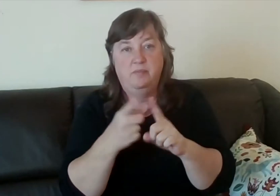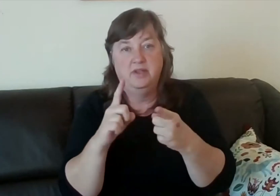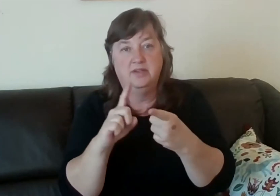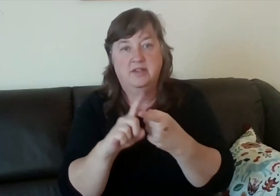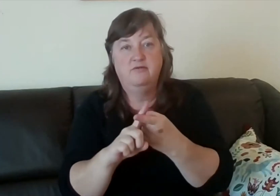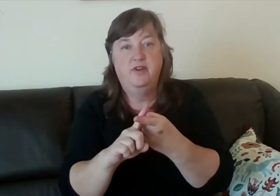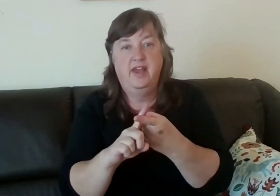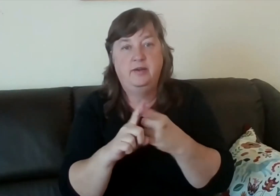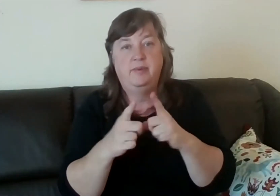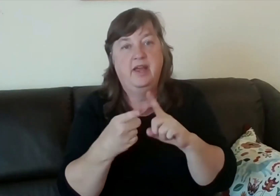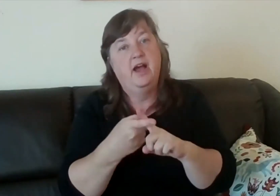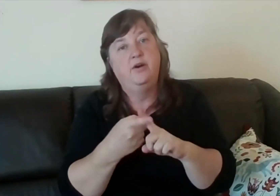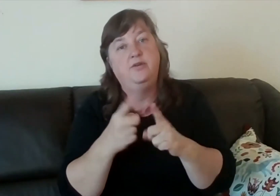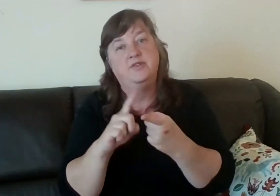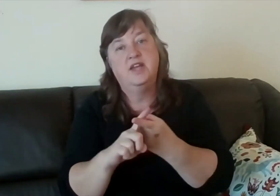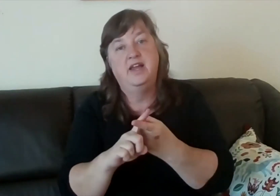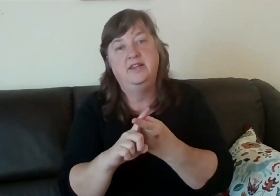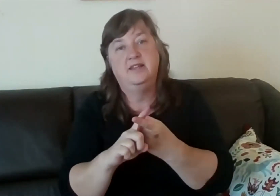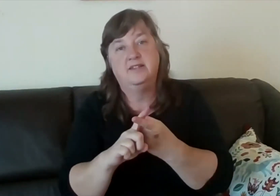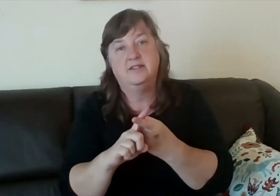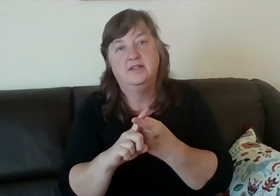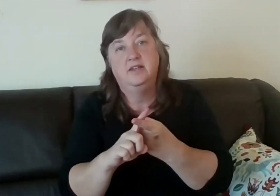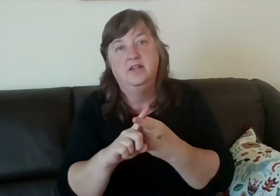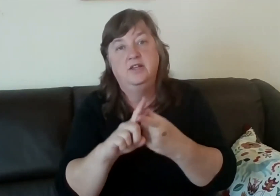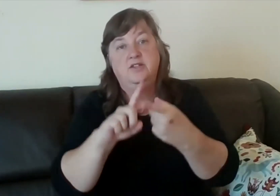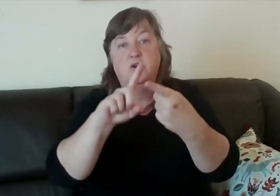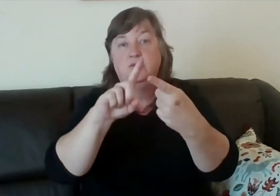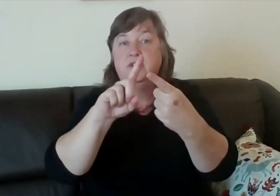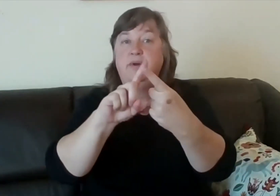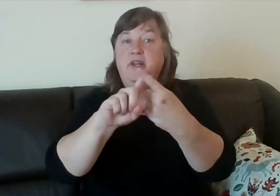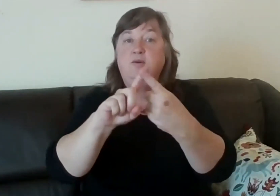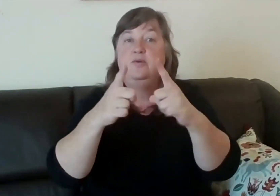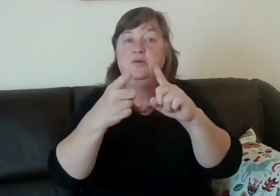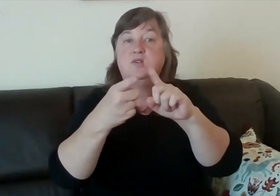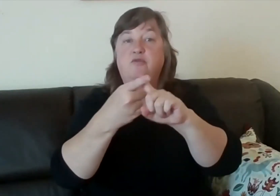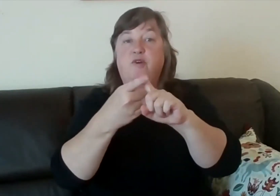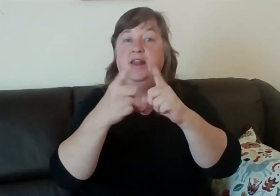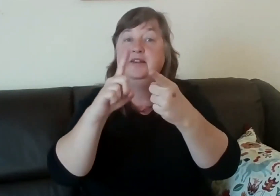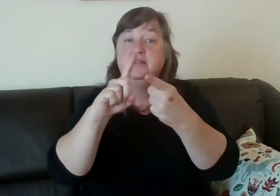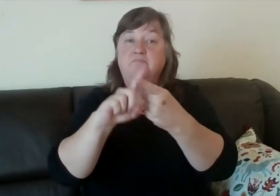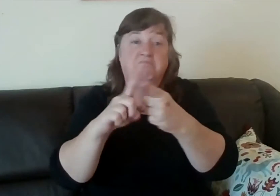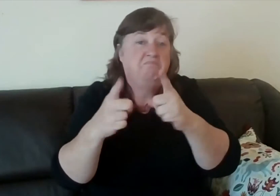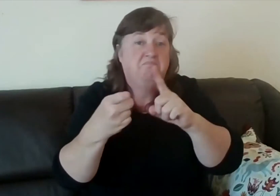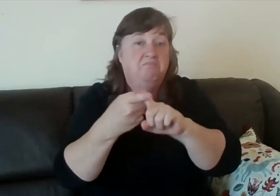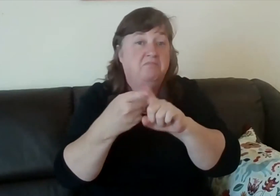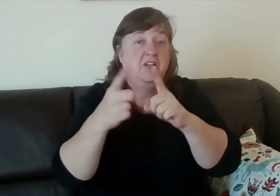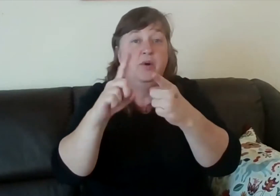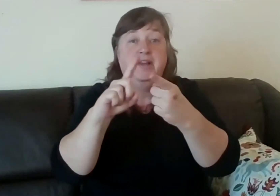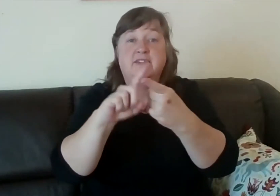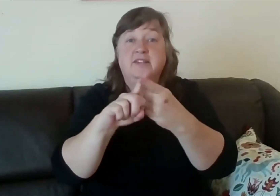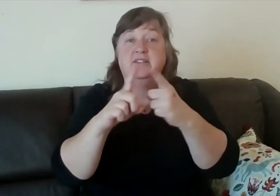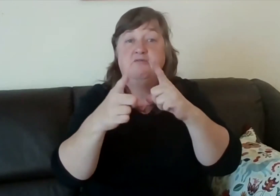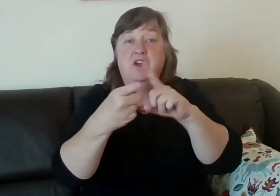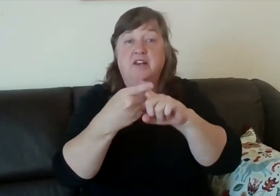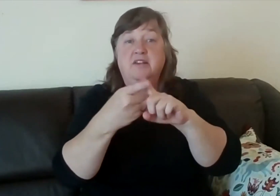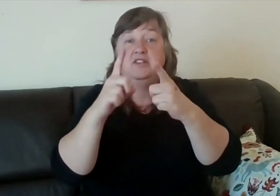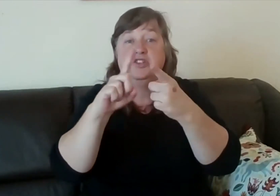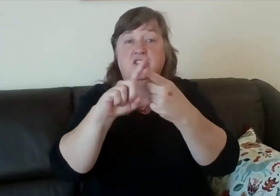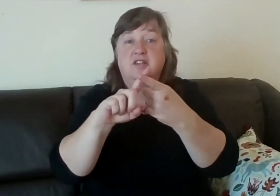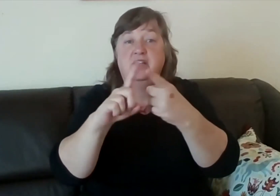is conveyed by how you sign this. So somebody who's a friend, an acquaintance, a friend, is just a